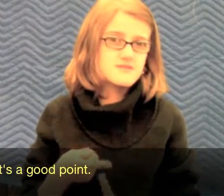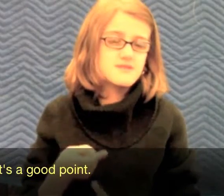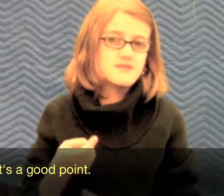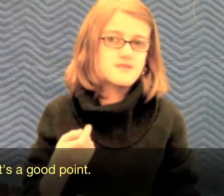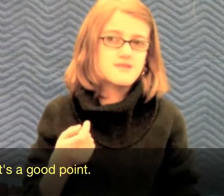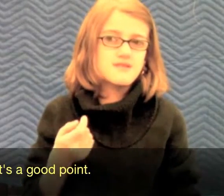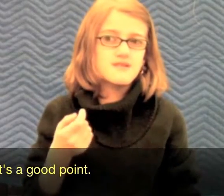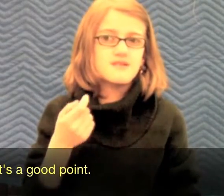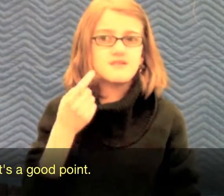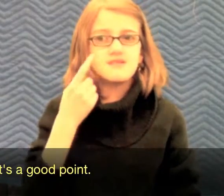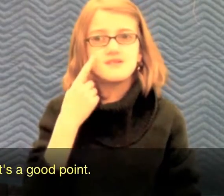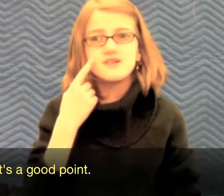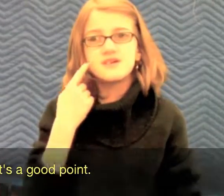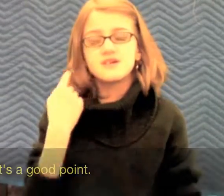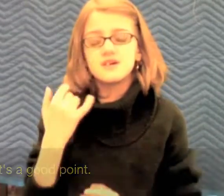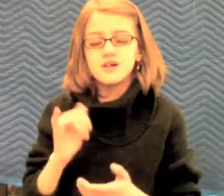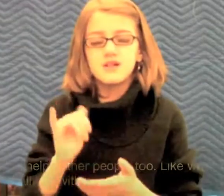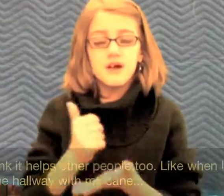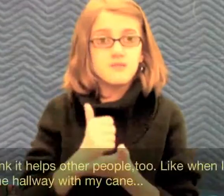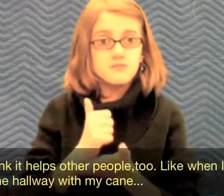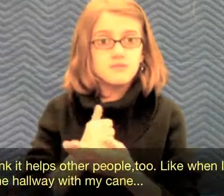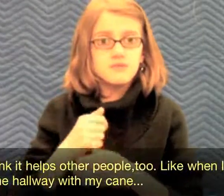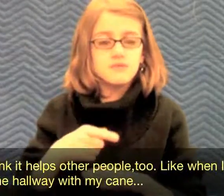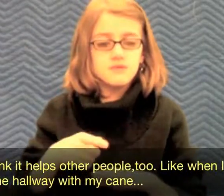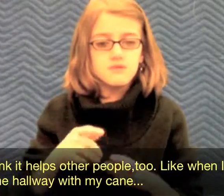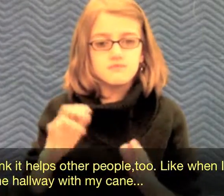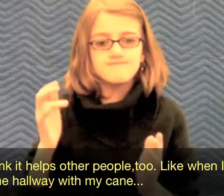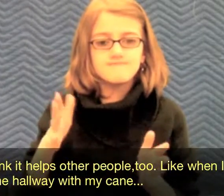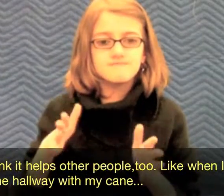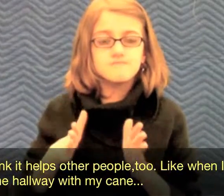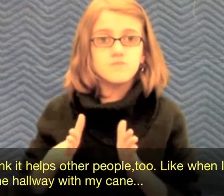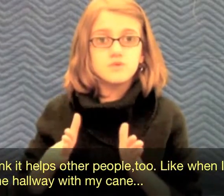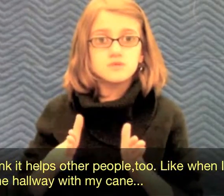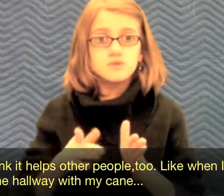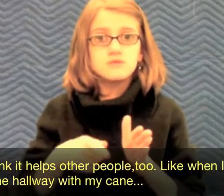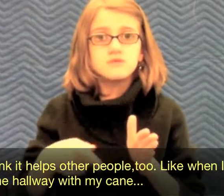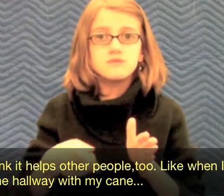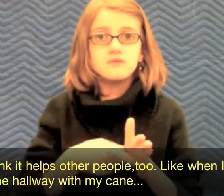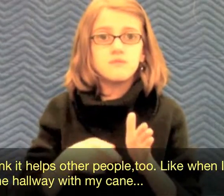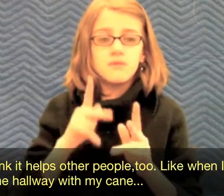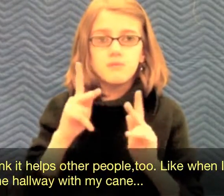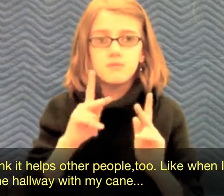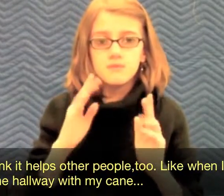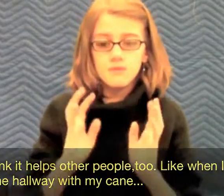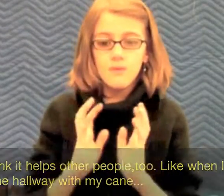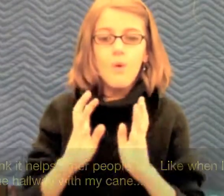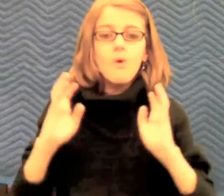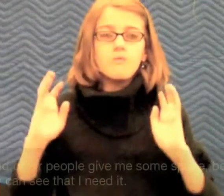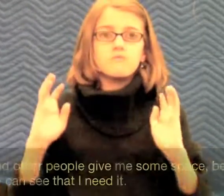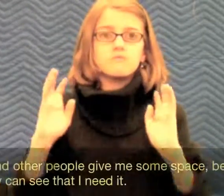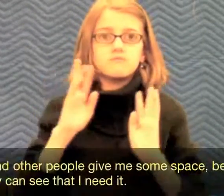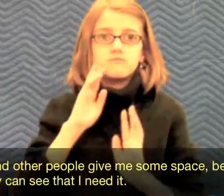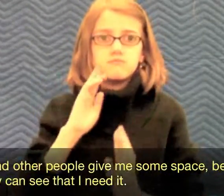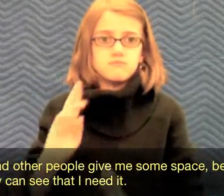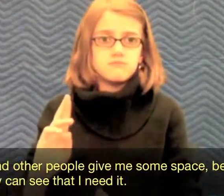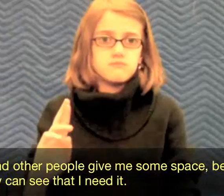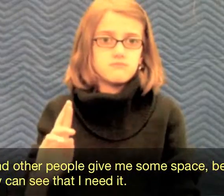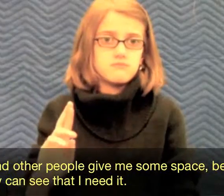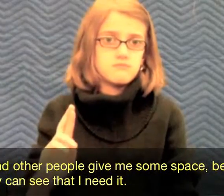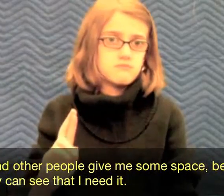That's a good point. I think it helps other people too. Like when I'm in the hallway with my cane and other people give me